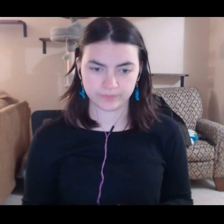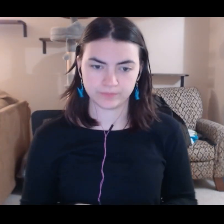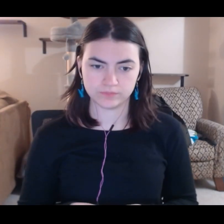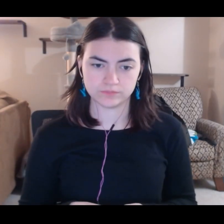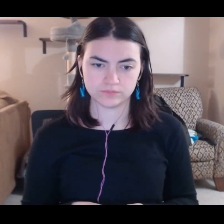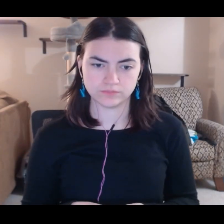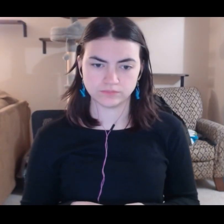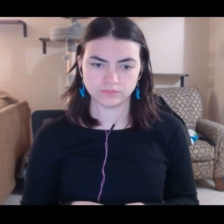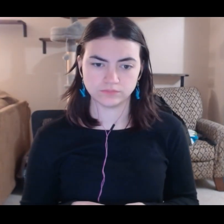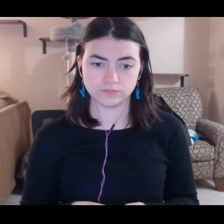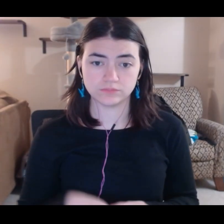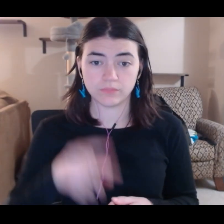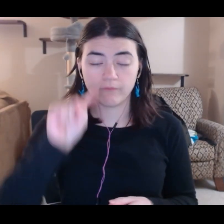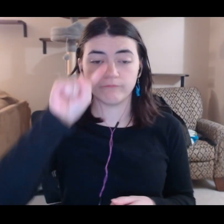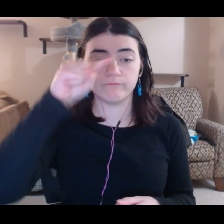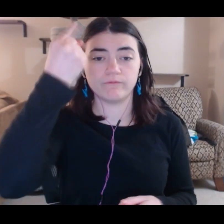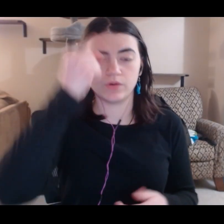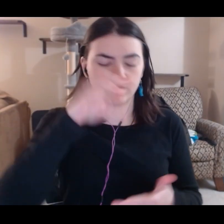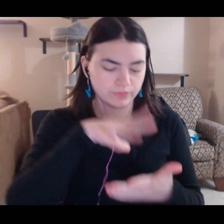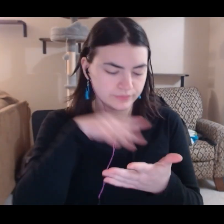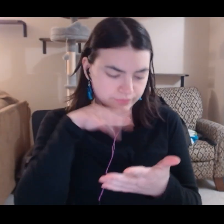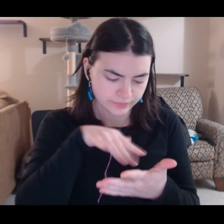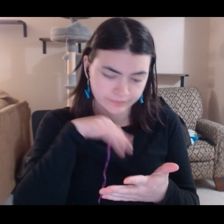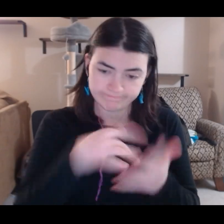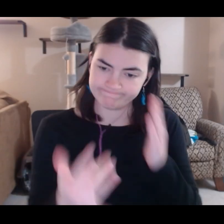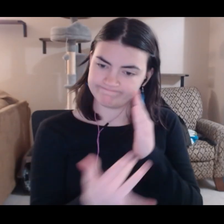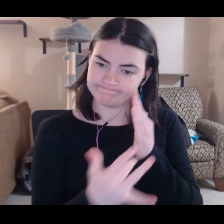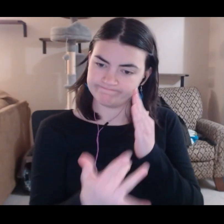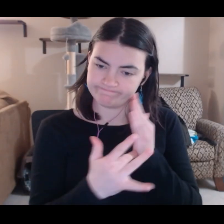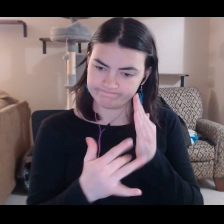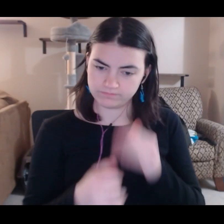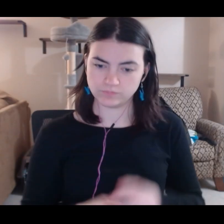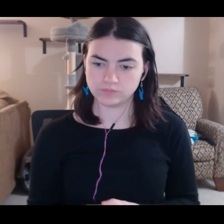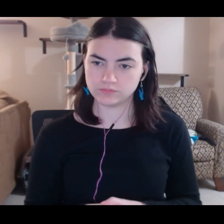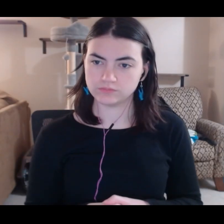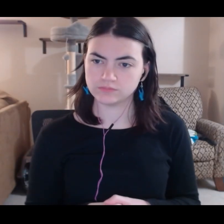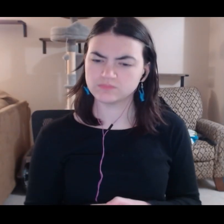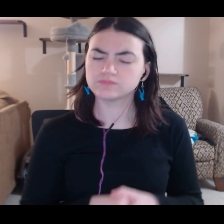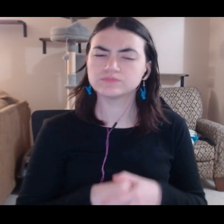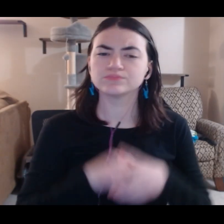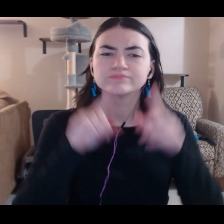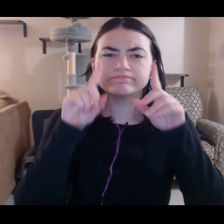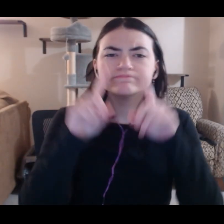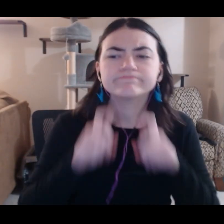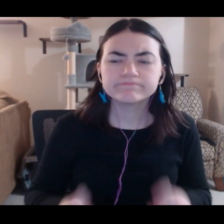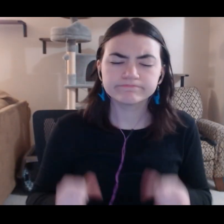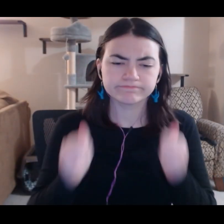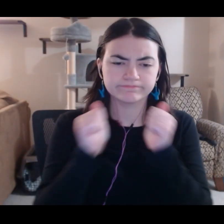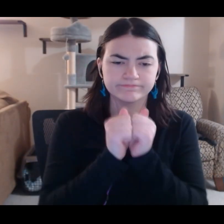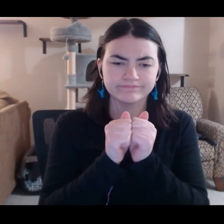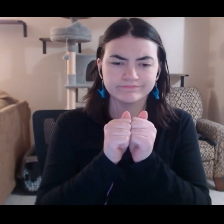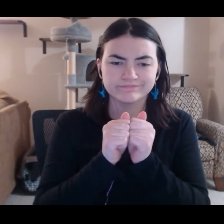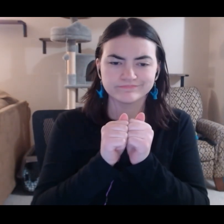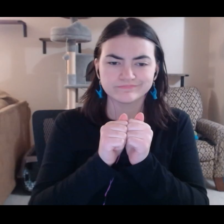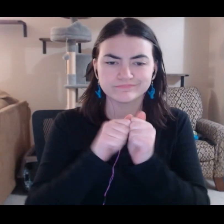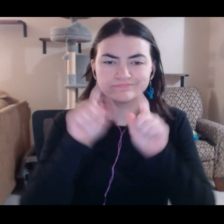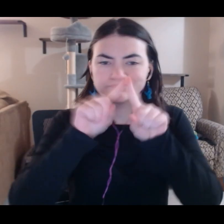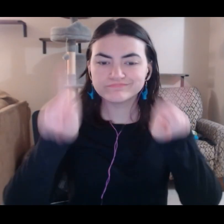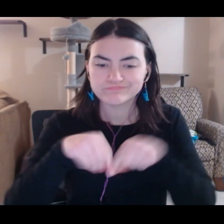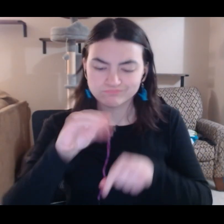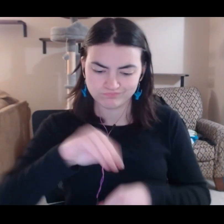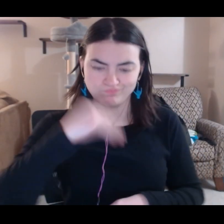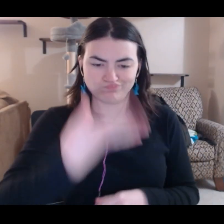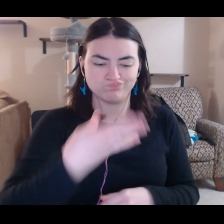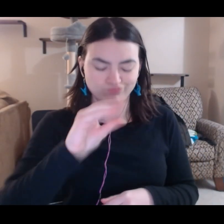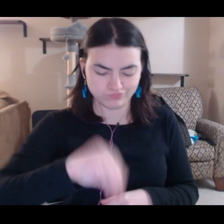technique comes in. Testing yourself with flashcards and quizzes forces you to actively retrieve knowledge, which